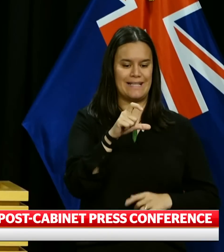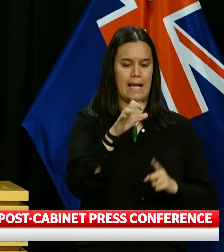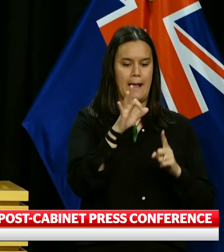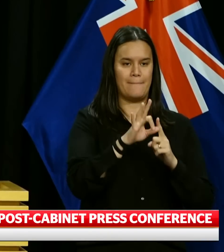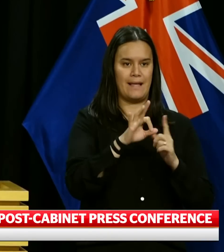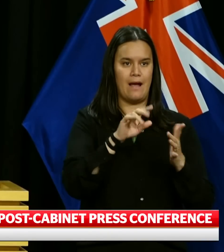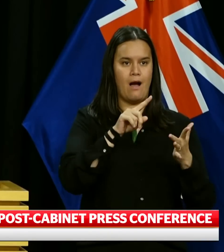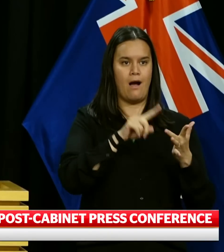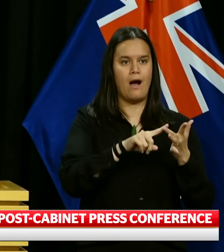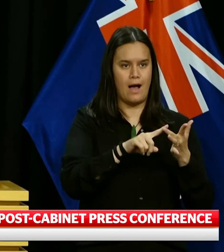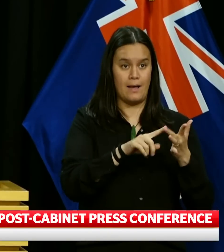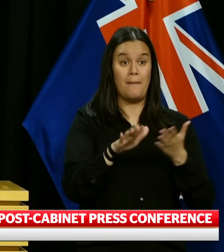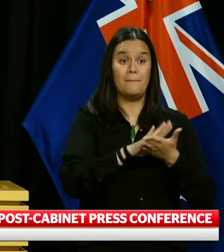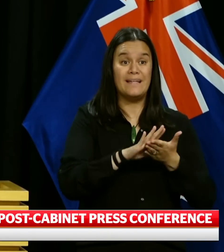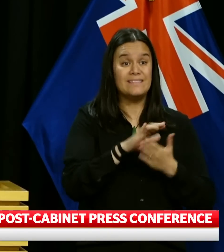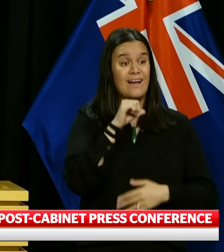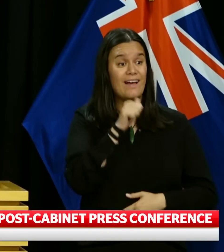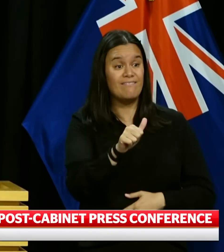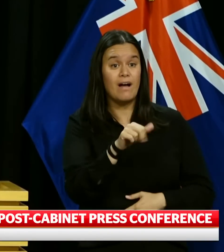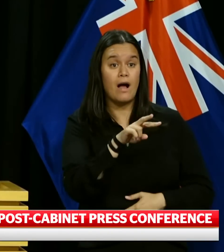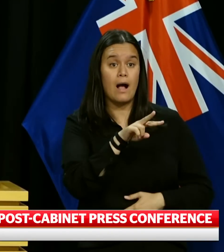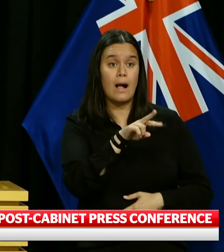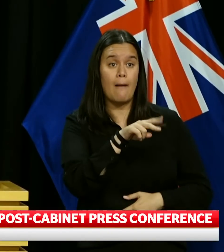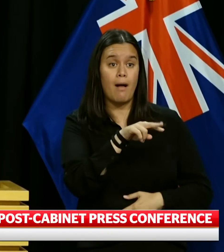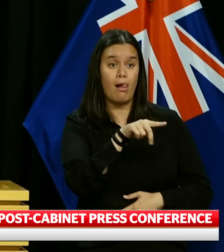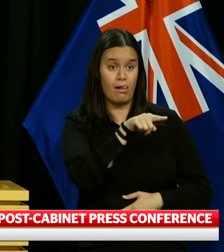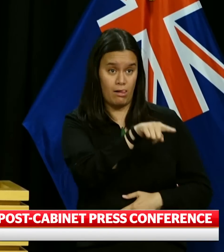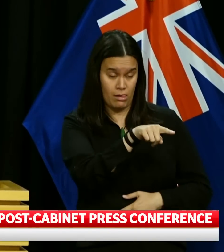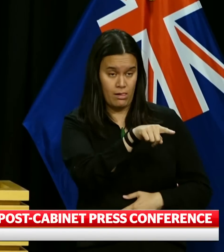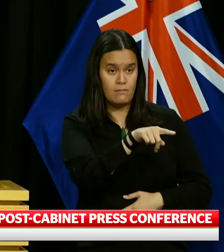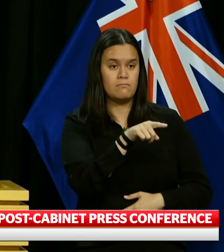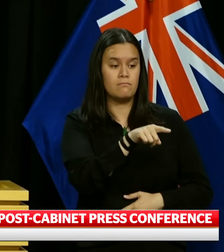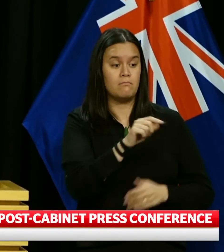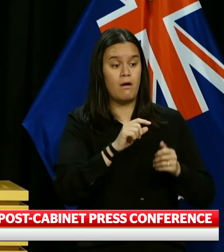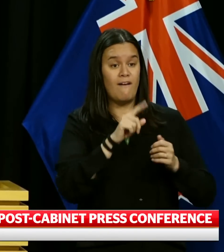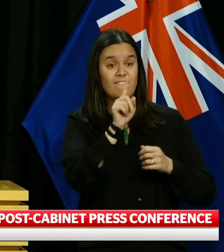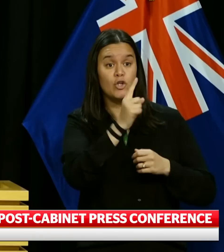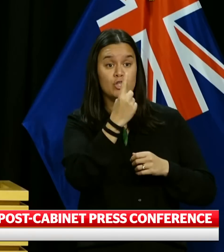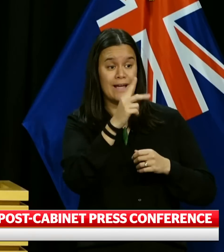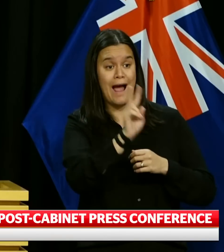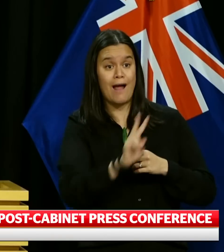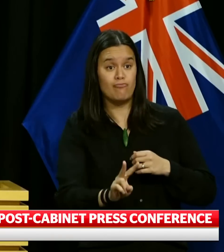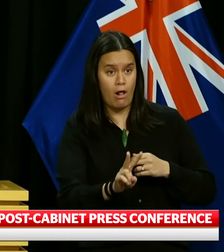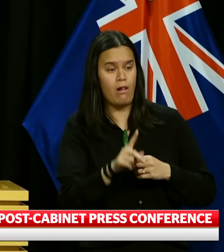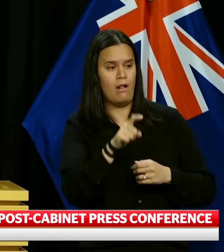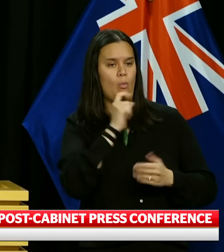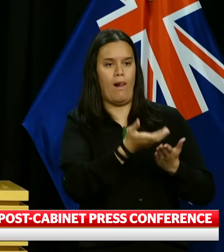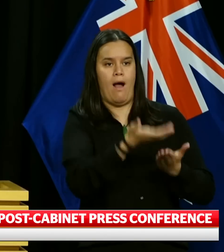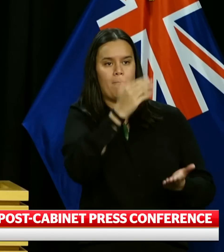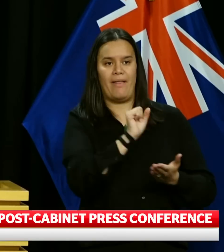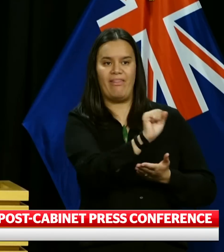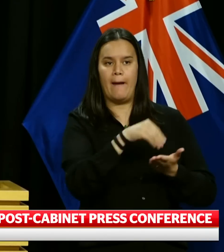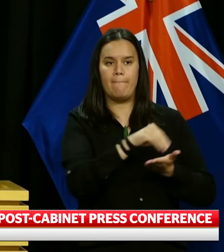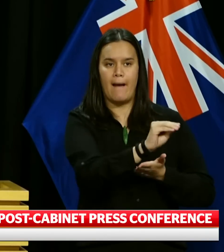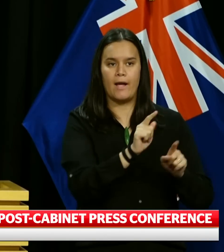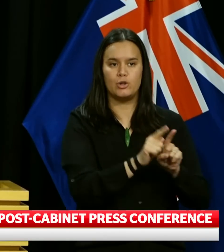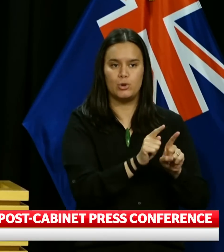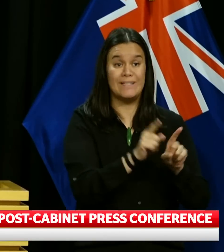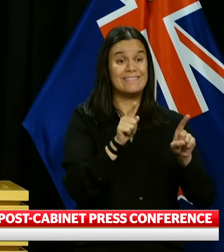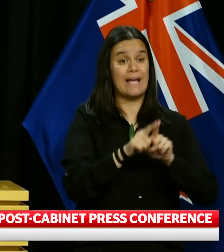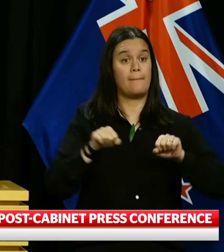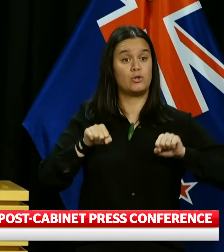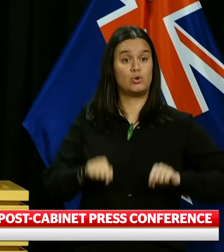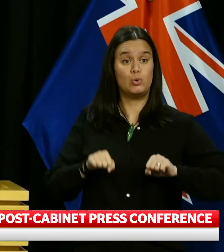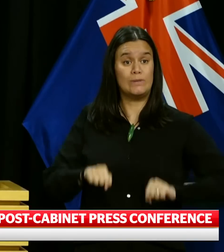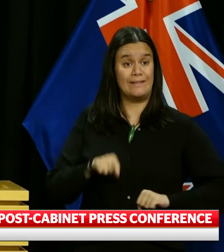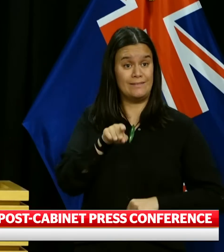more than $100 every payday after the 1st of April. Students will also see a bump in their allowance